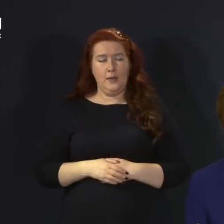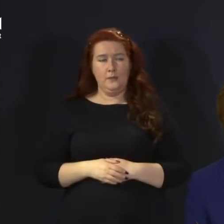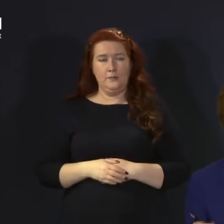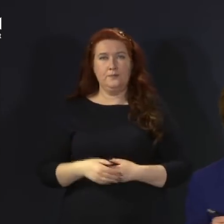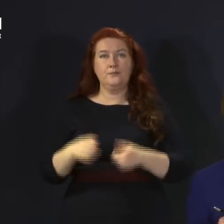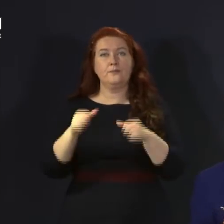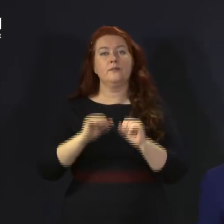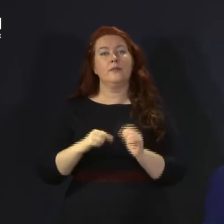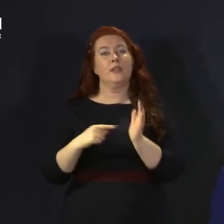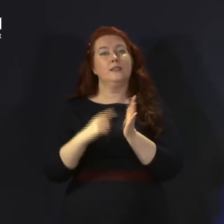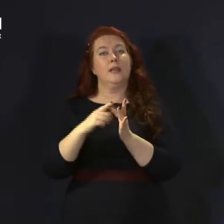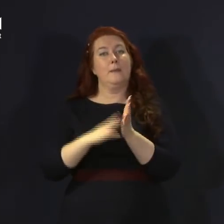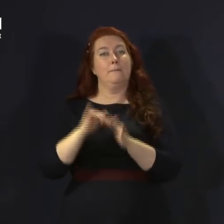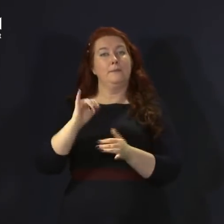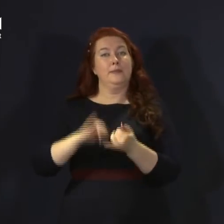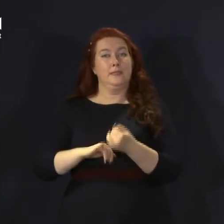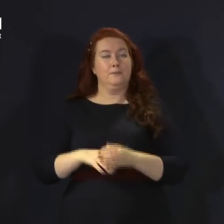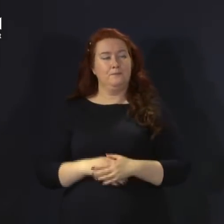Puttock from The Times.